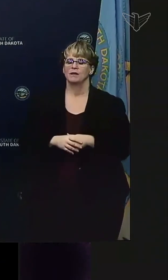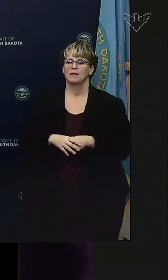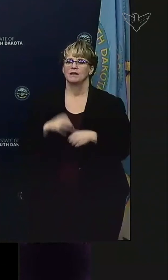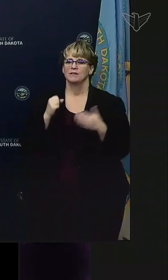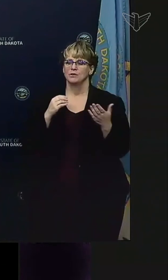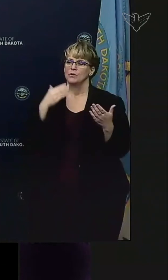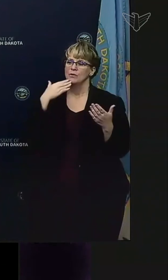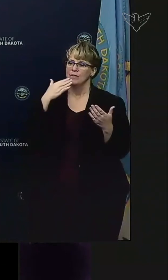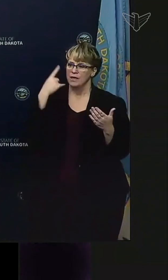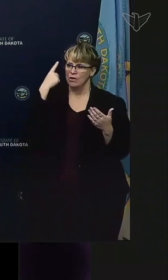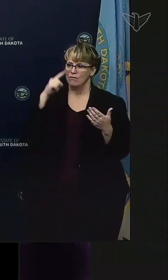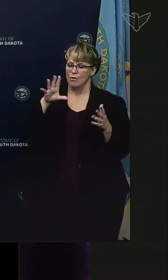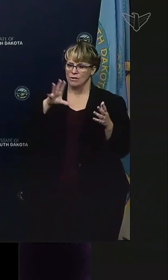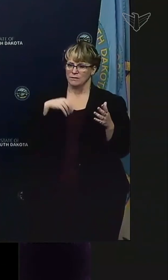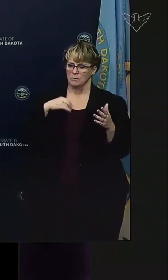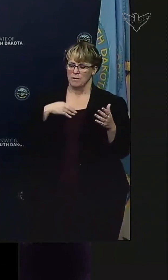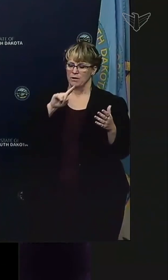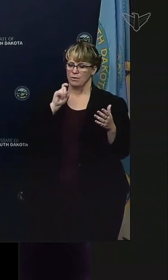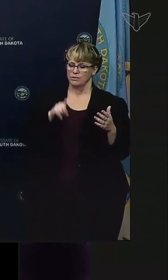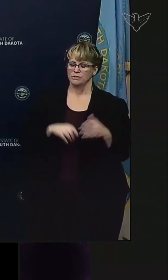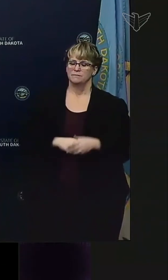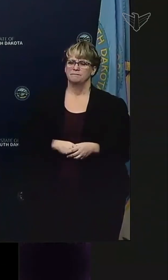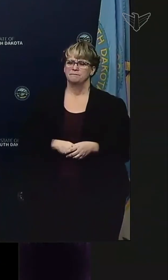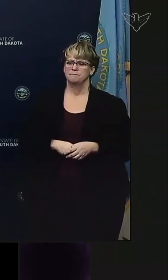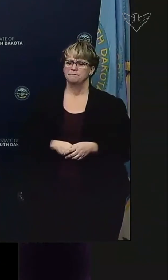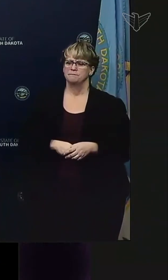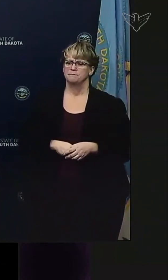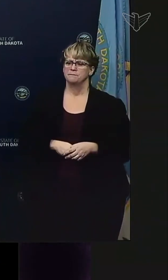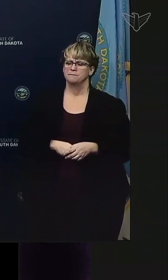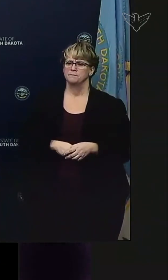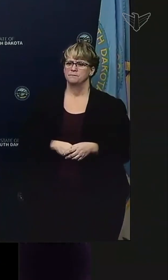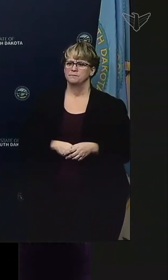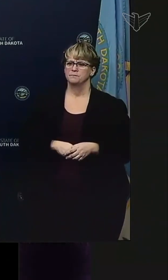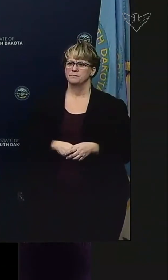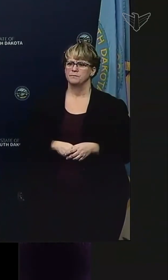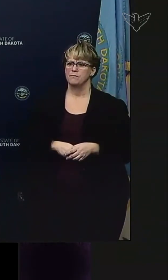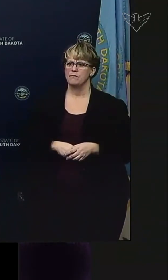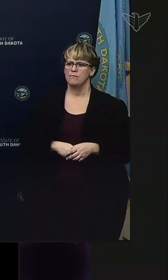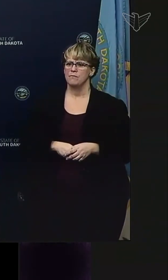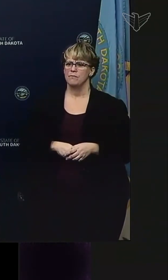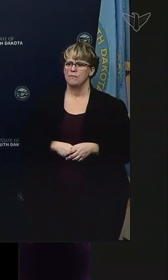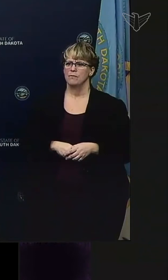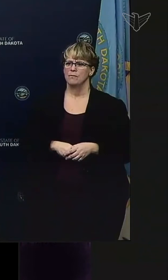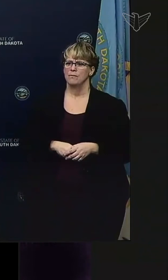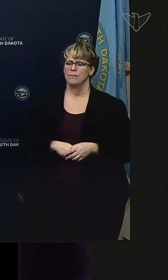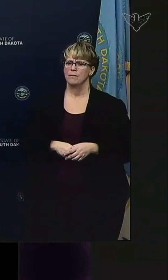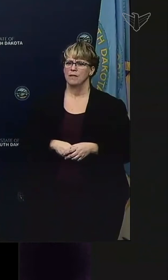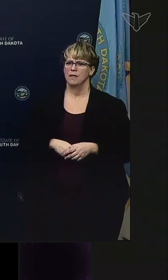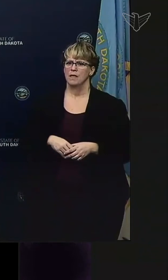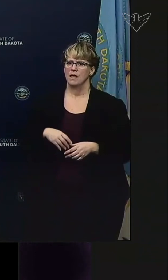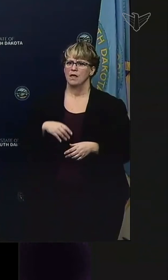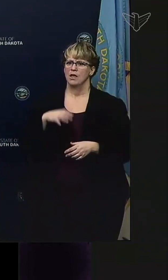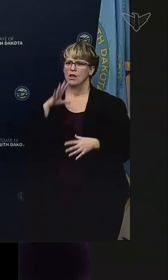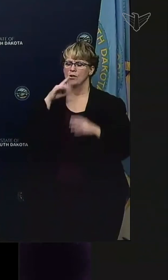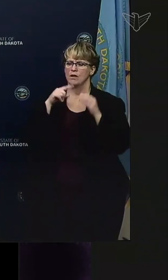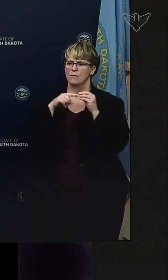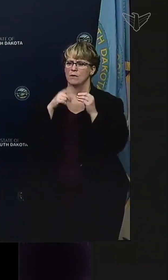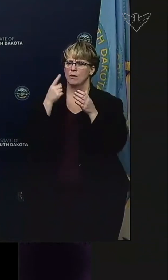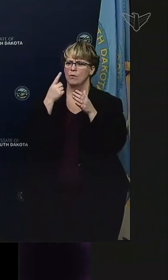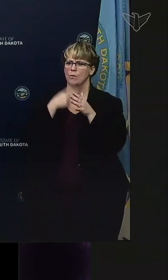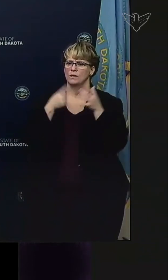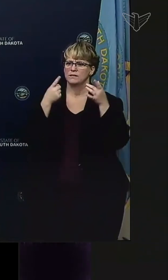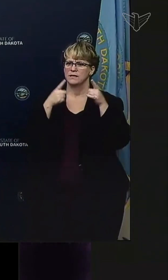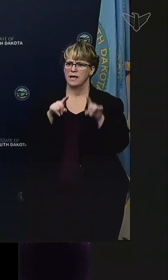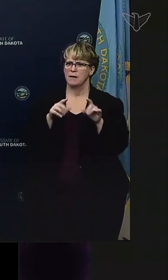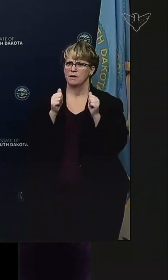So thank you for taking my question. I wanted to follow up with something I'd asked you earlier on this week, Governor, about the status of